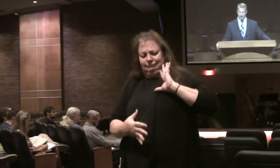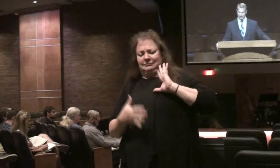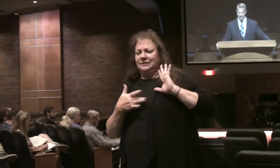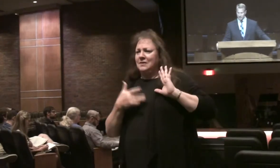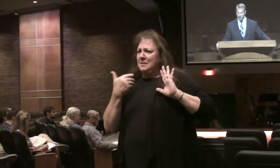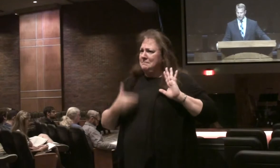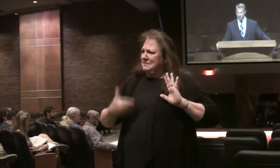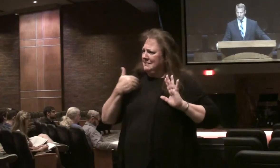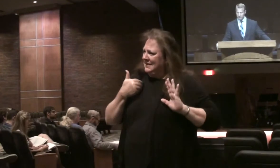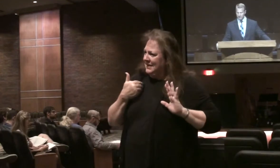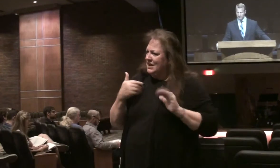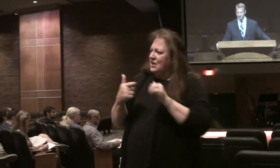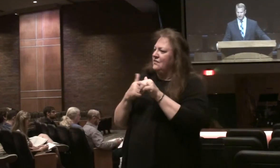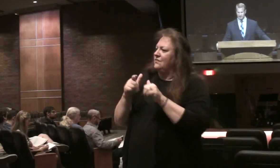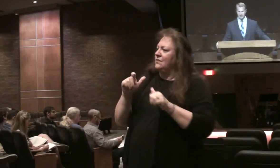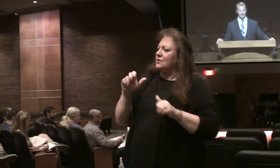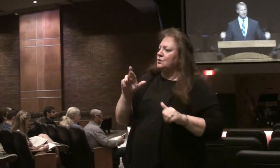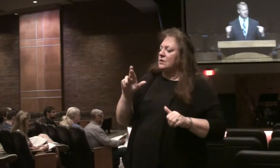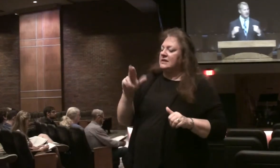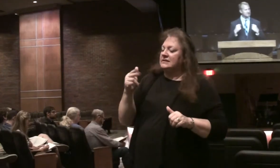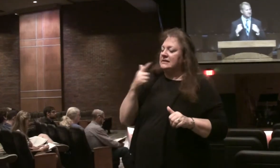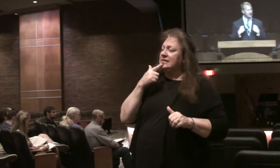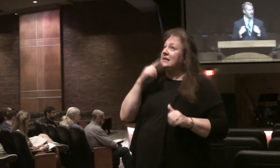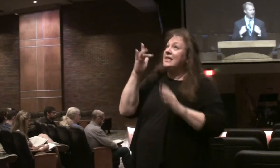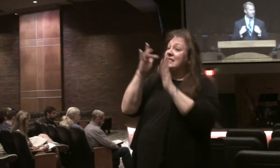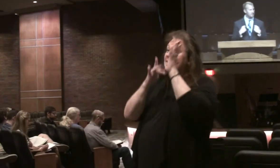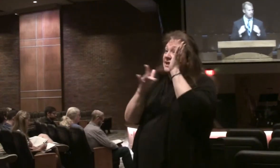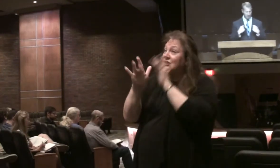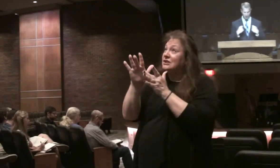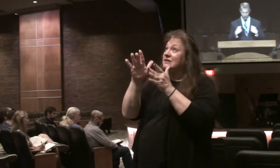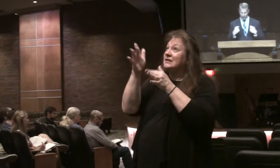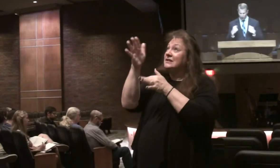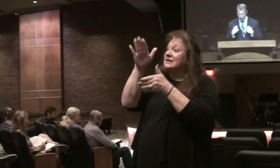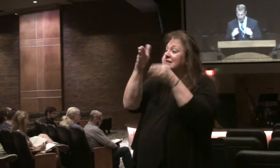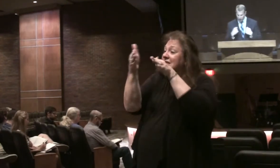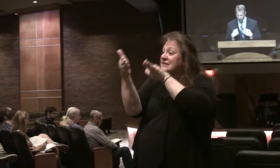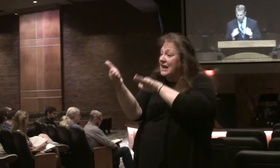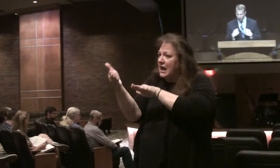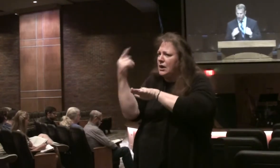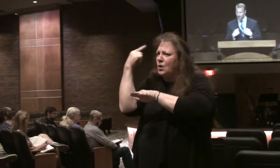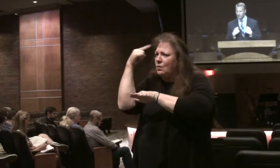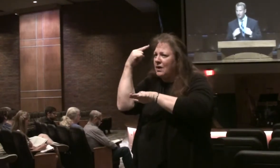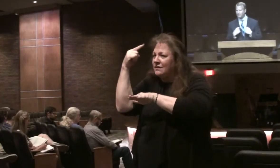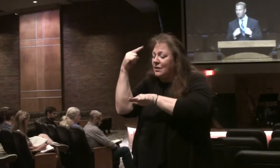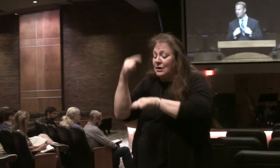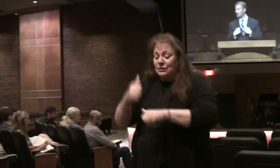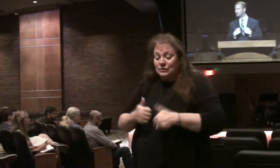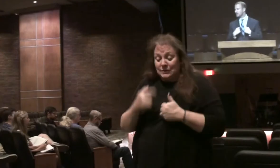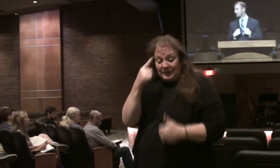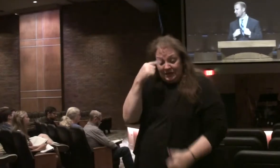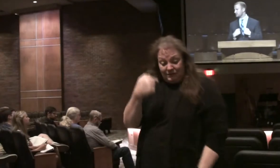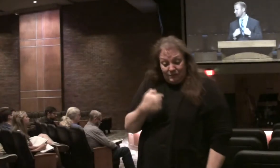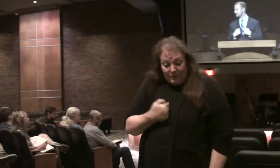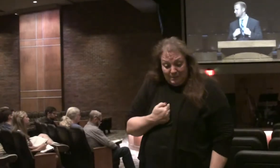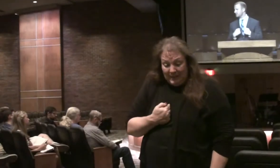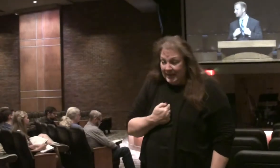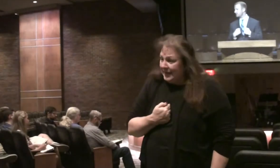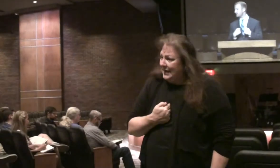sin. 2 Corinthians 2, verse 15 says that Christ died so that we would no longer live for